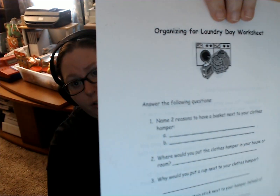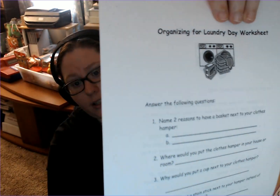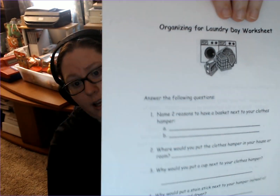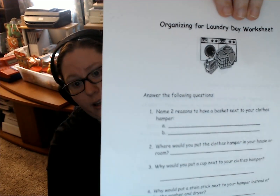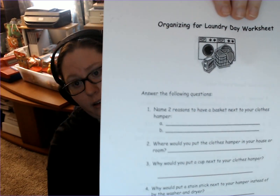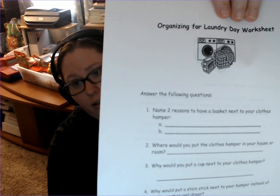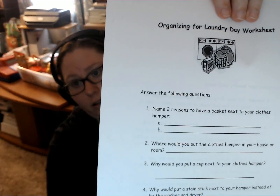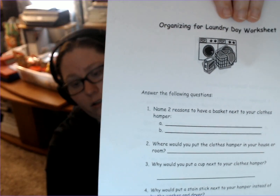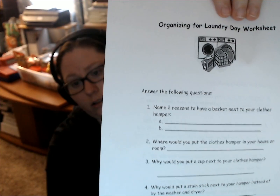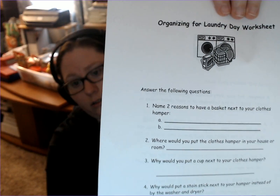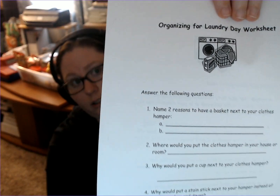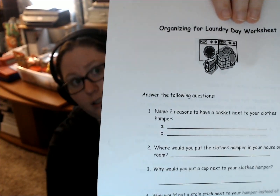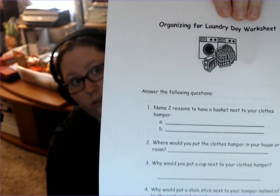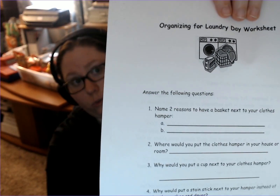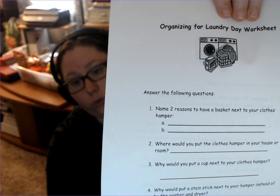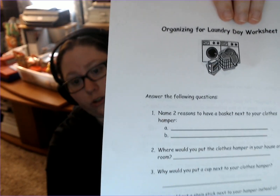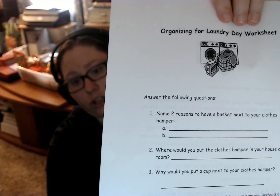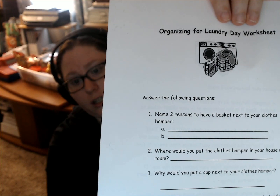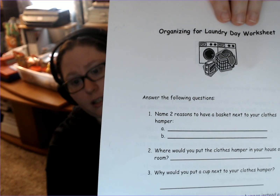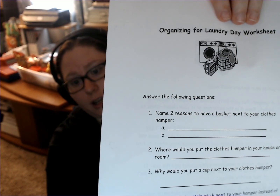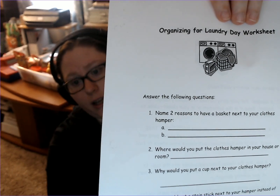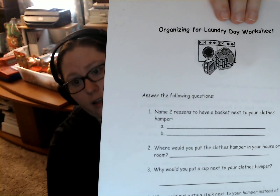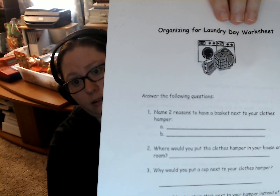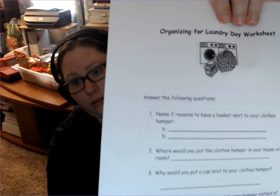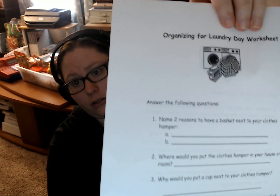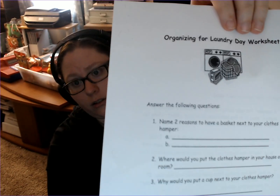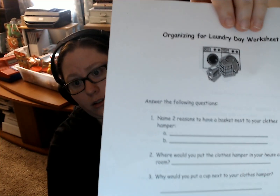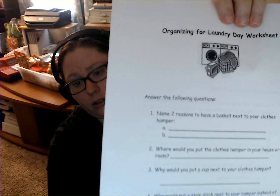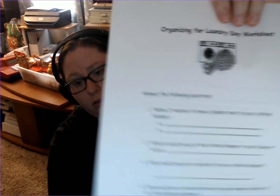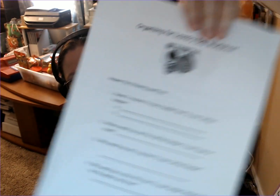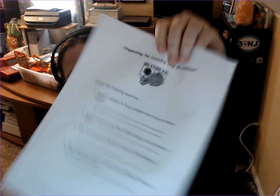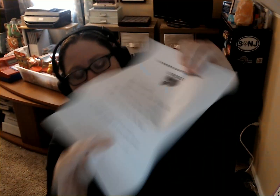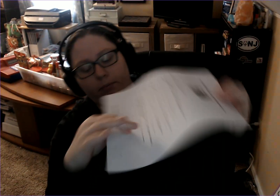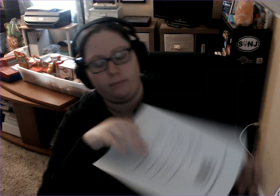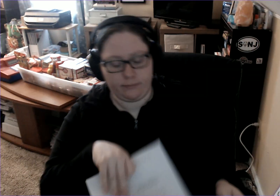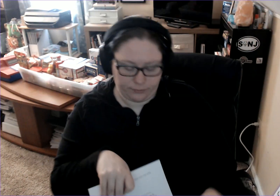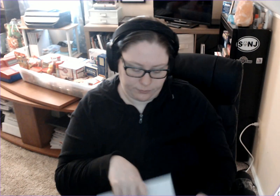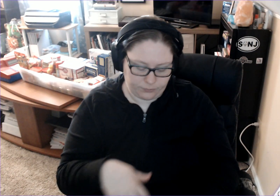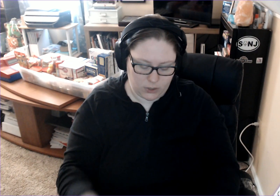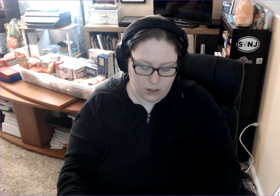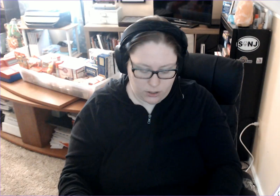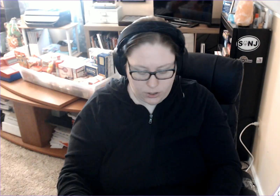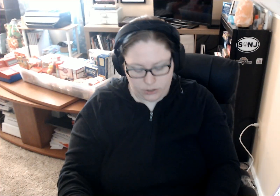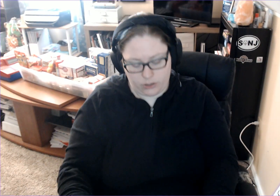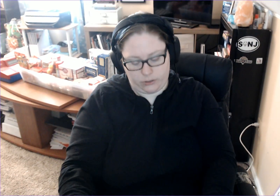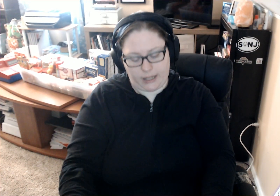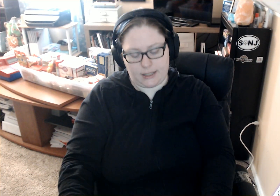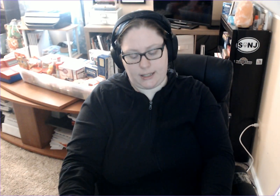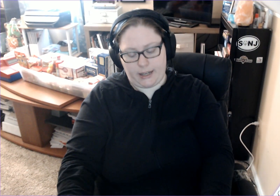side. This is the worksheet side. Okay, So let's see.